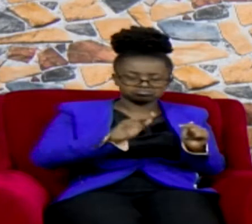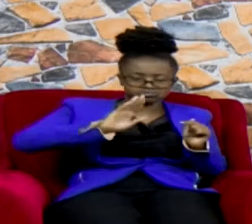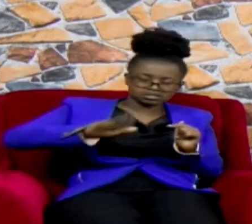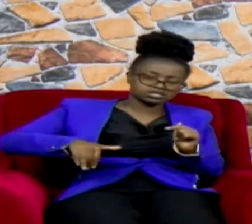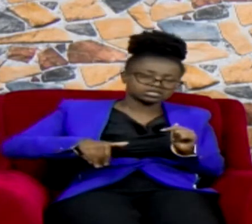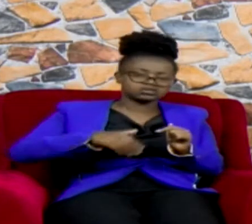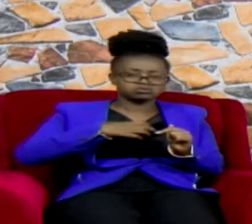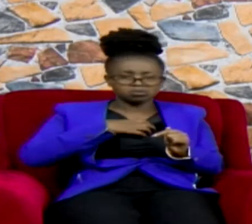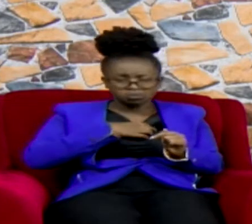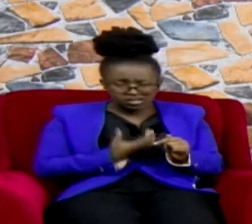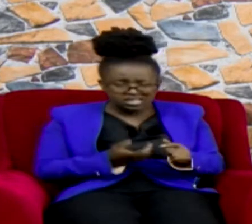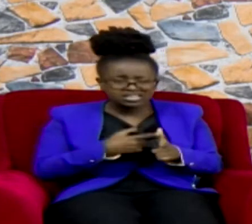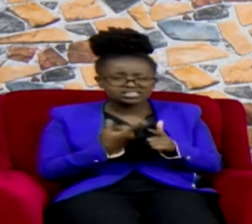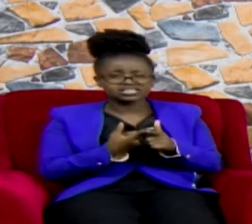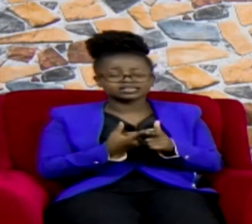is asleep.